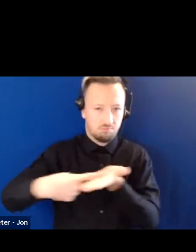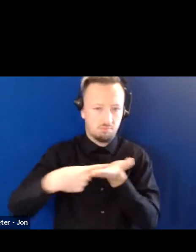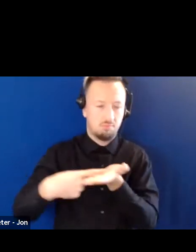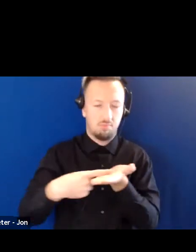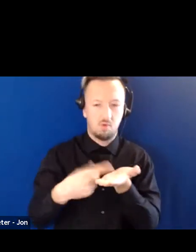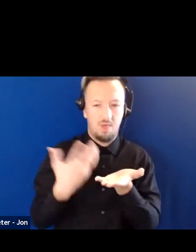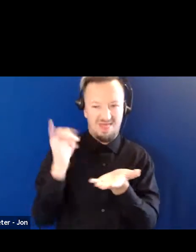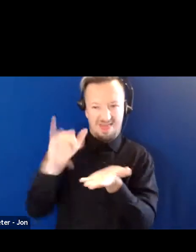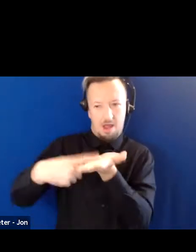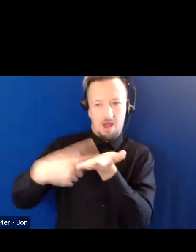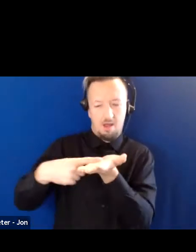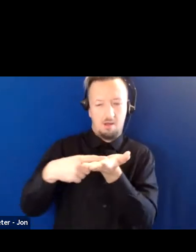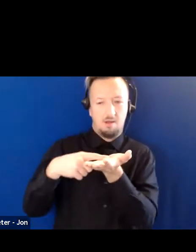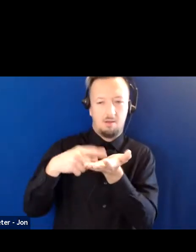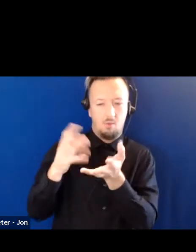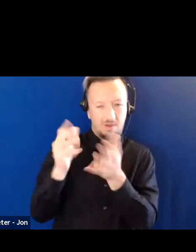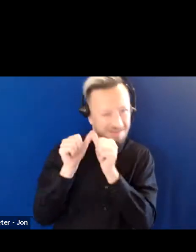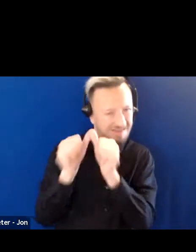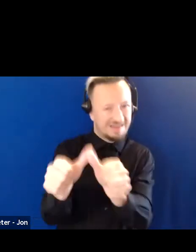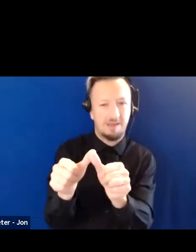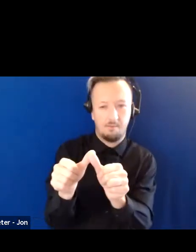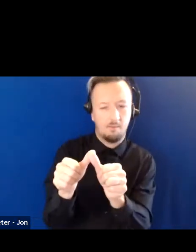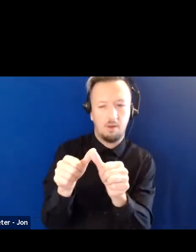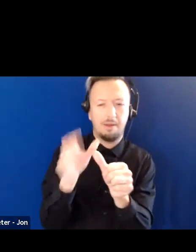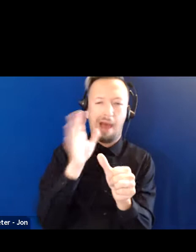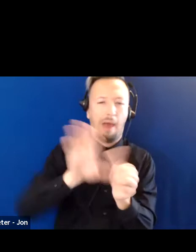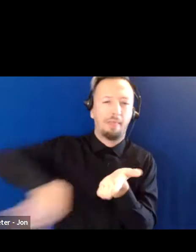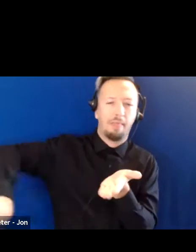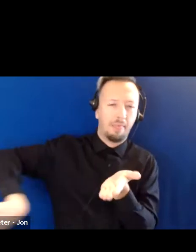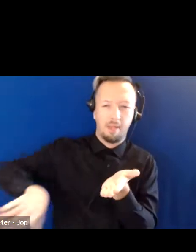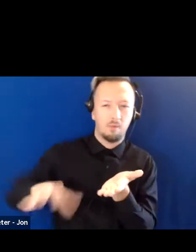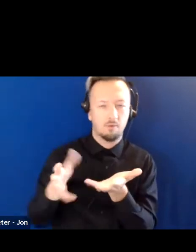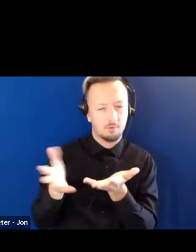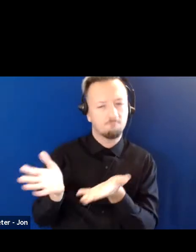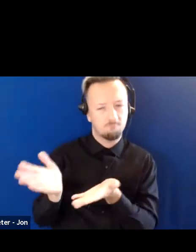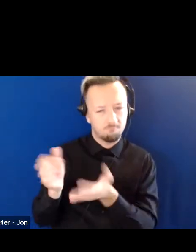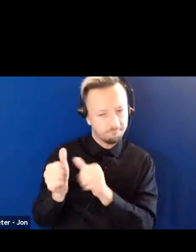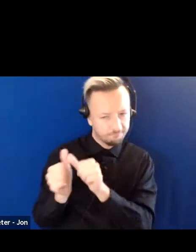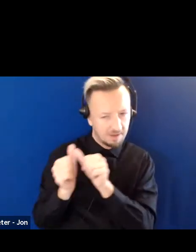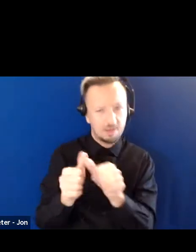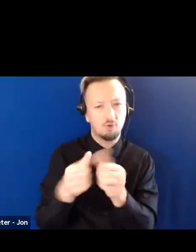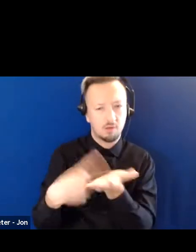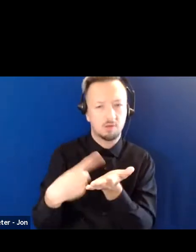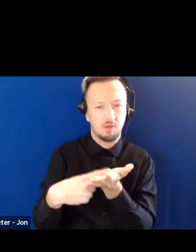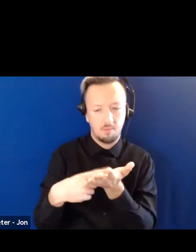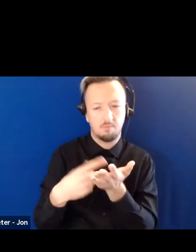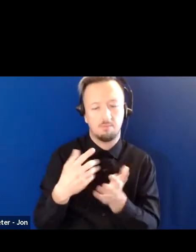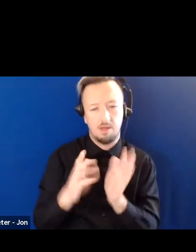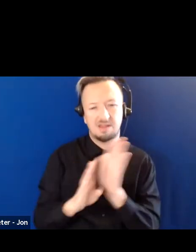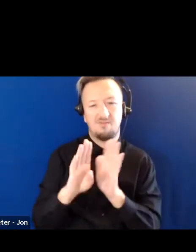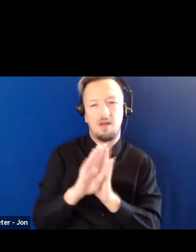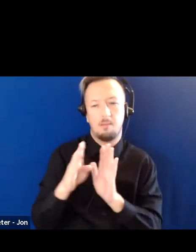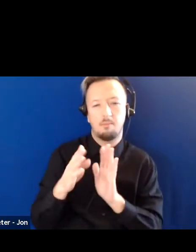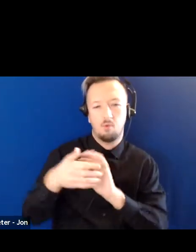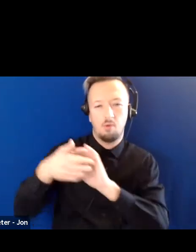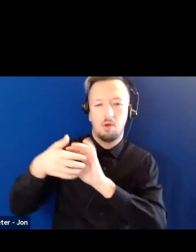that conversation, as well as externally with our partners that we are developing those relationships with. So